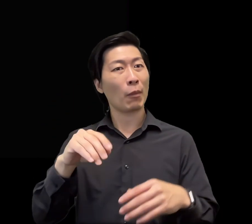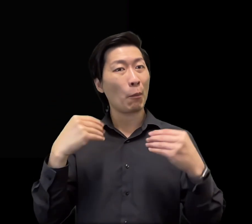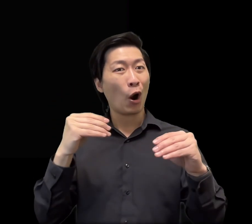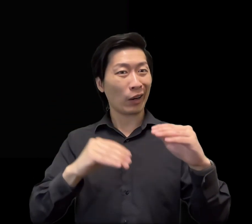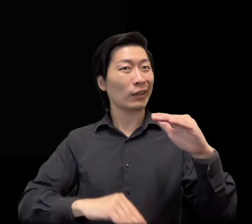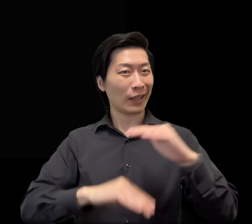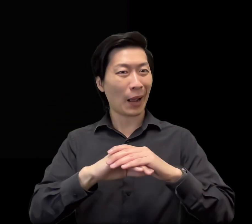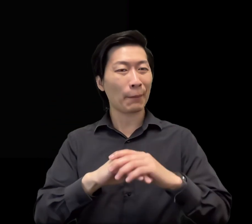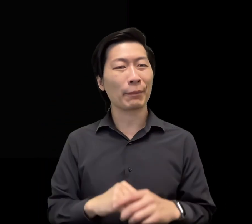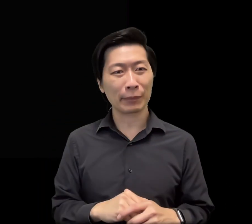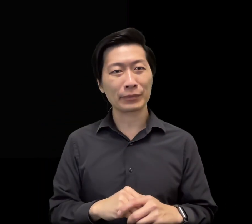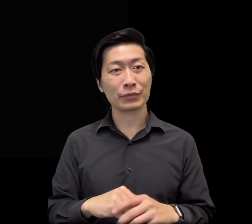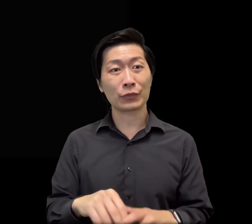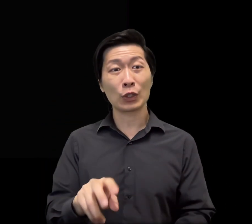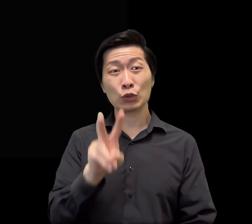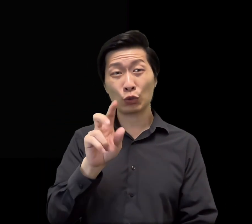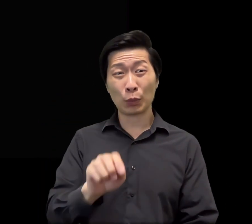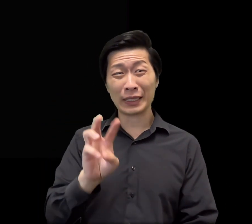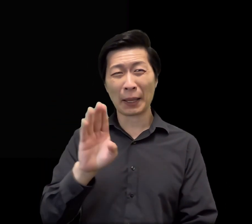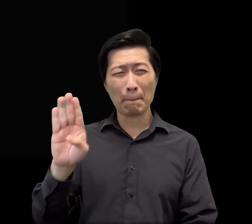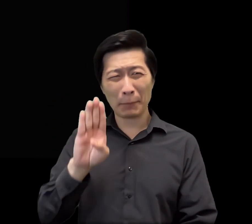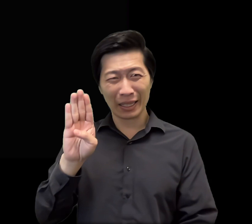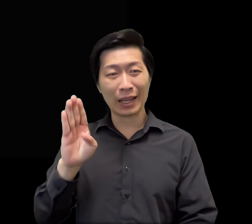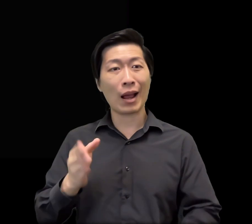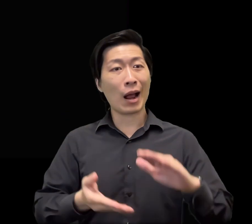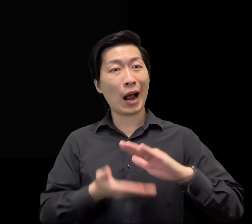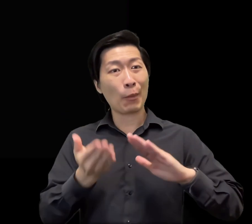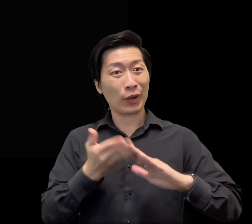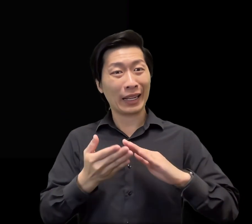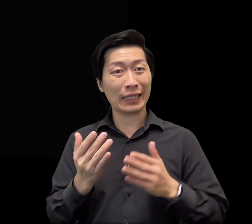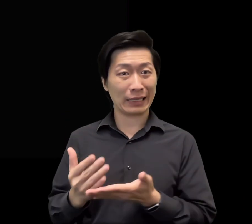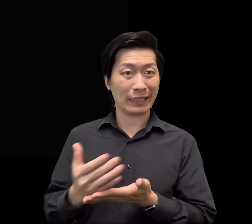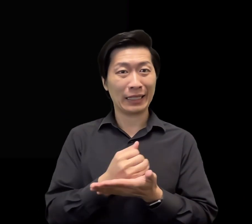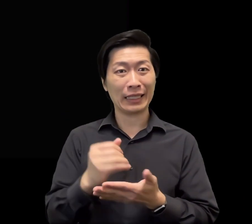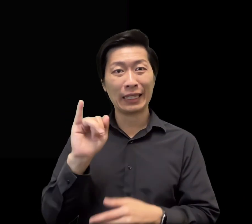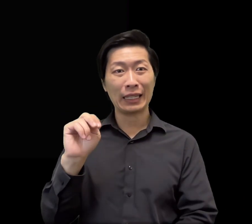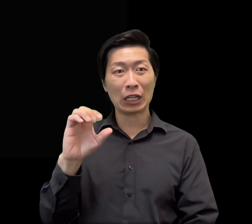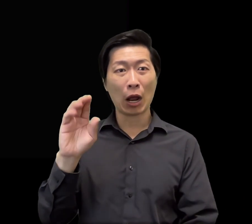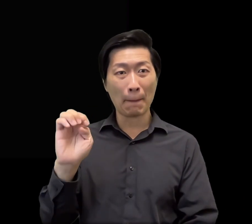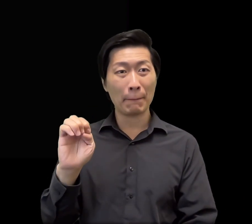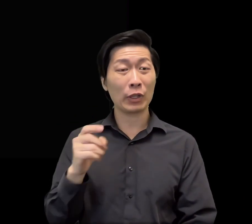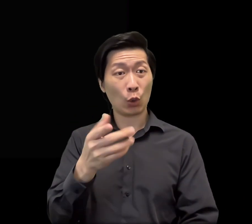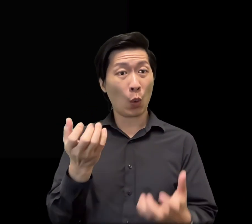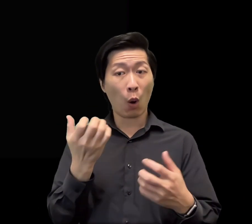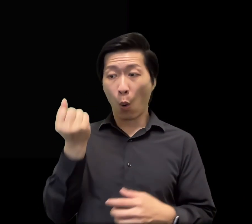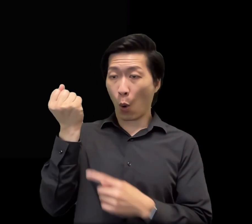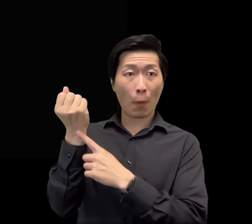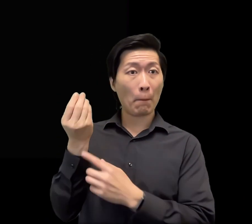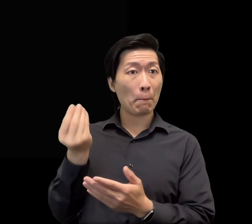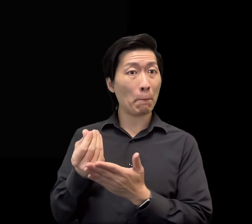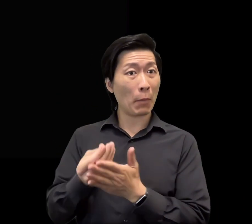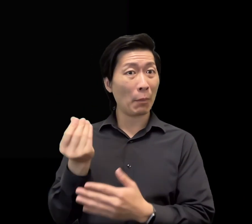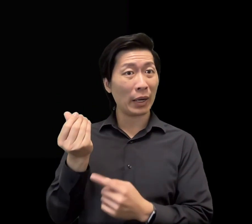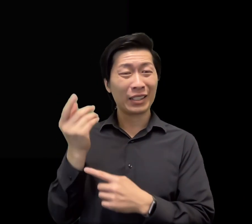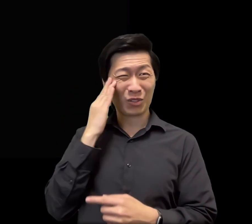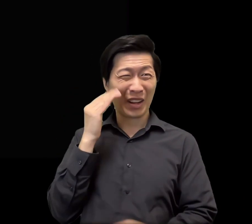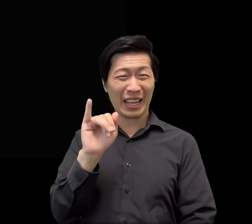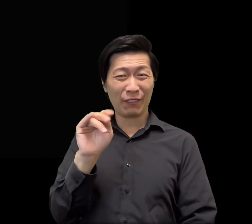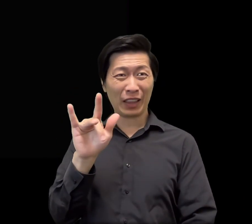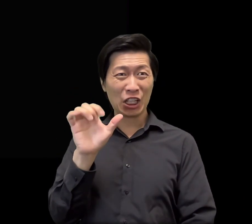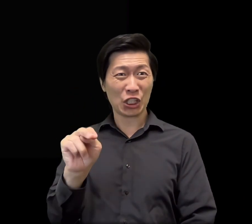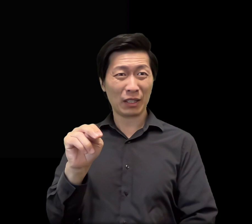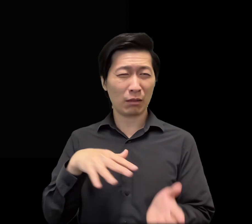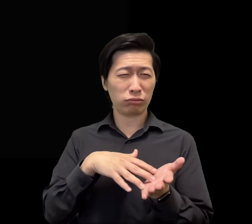cap. I kind of tried to make this like the juice slides too. 2.6 billion operating income. So if you want to hold money in this world today, it's